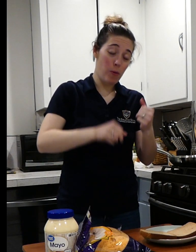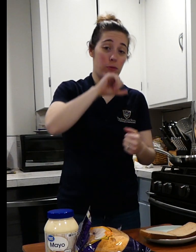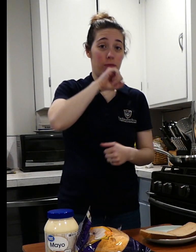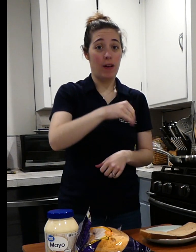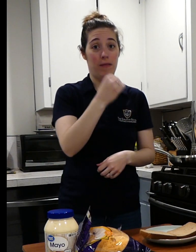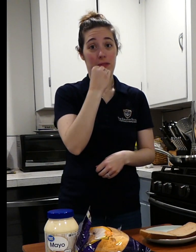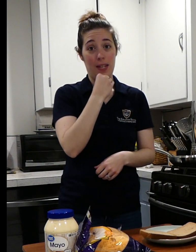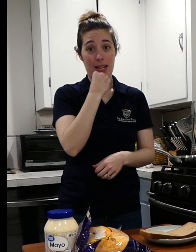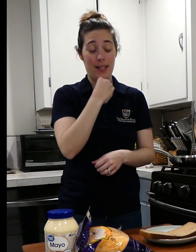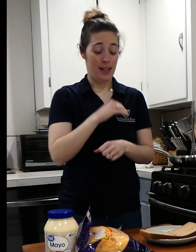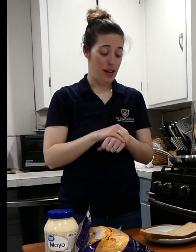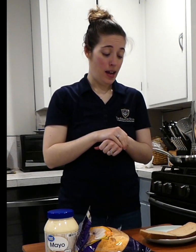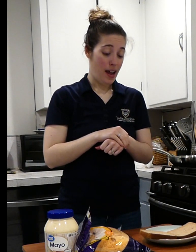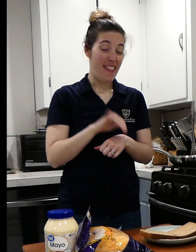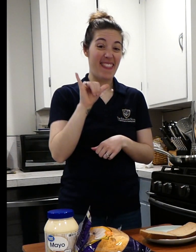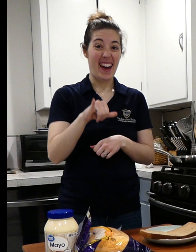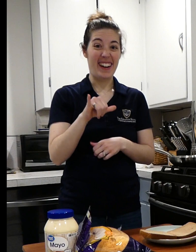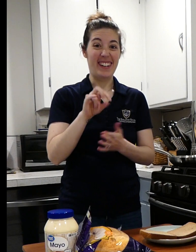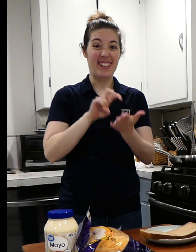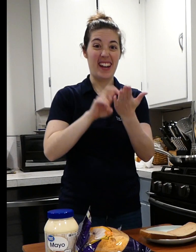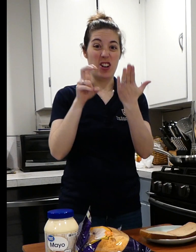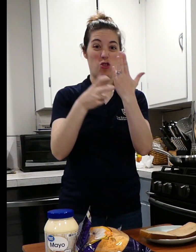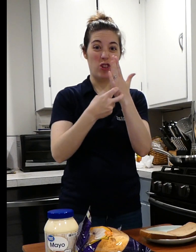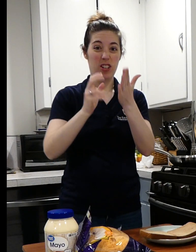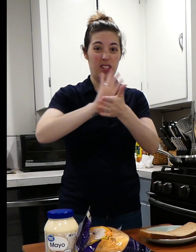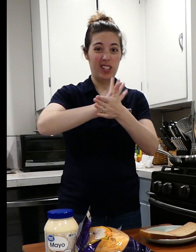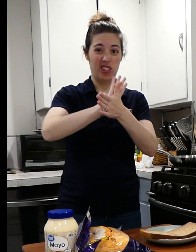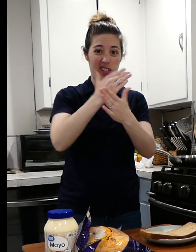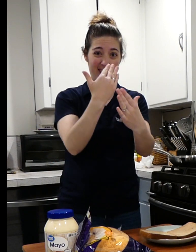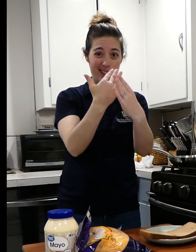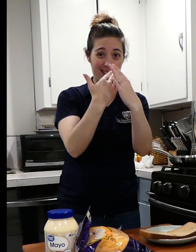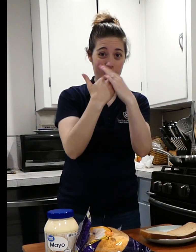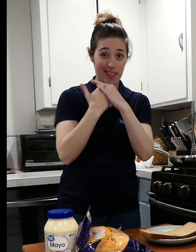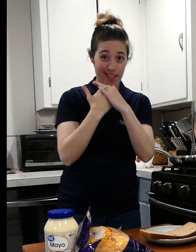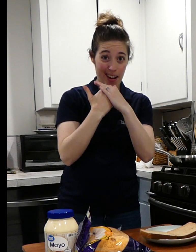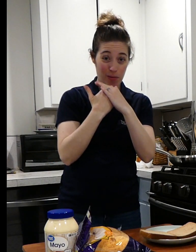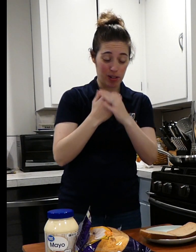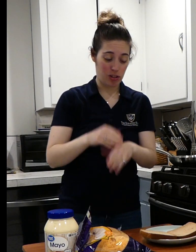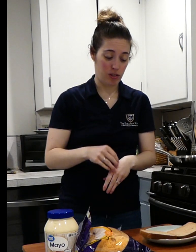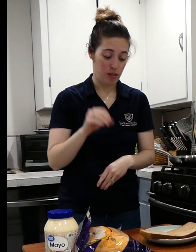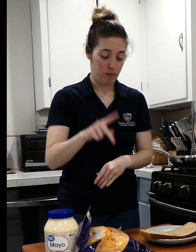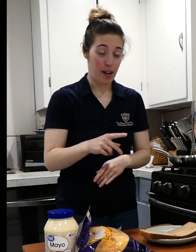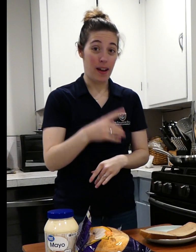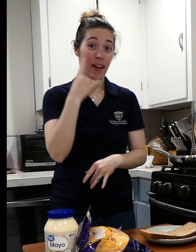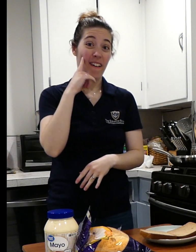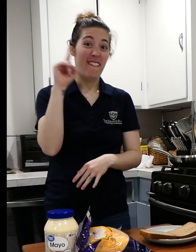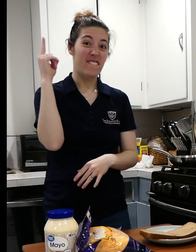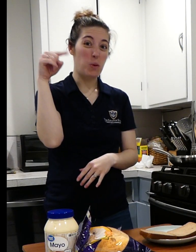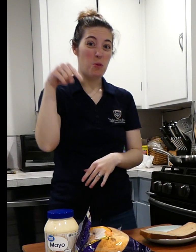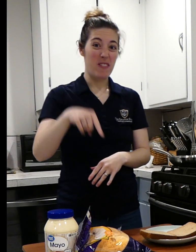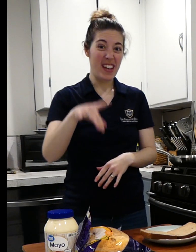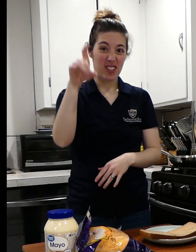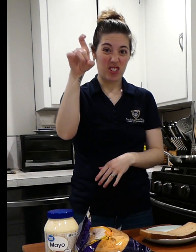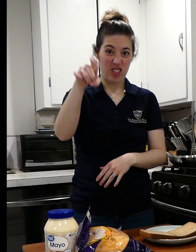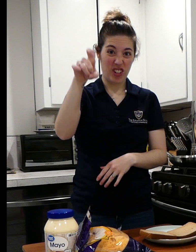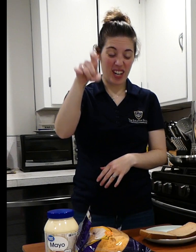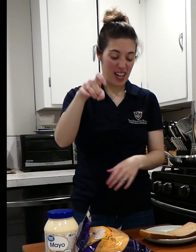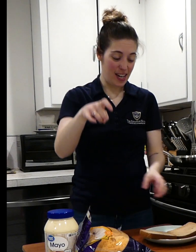both love to eat, and that is a grilled cheese sandwich. Okay, for this you're going to